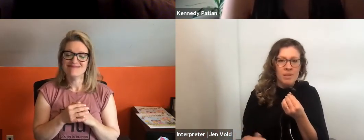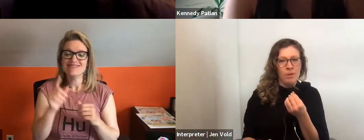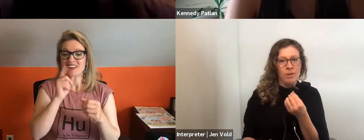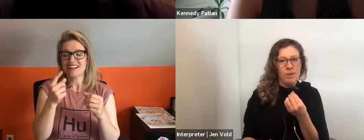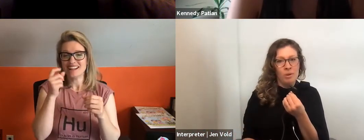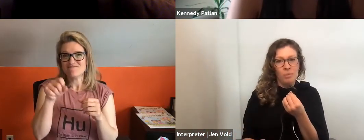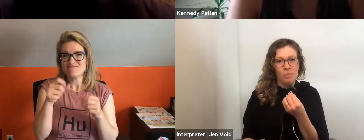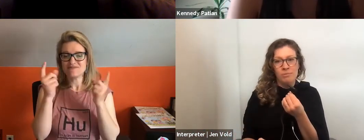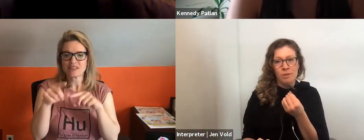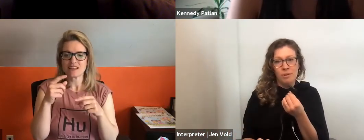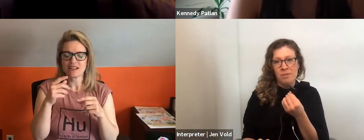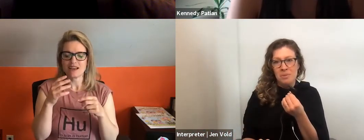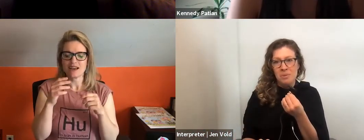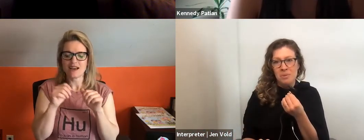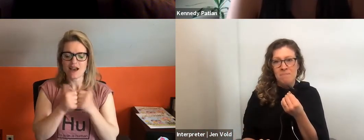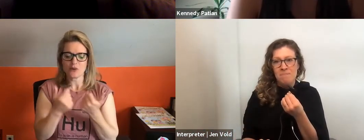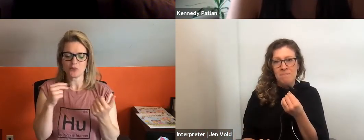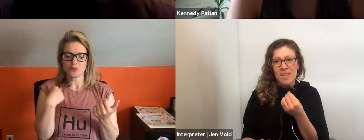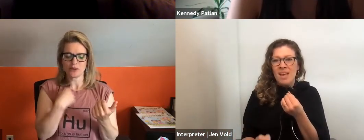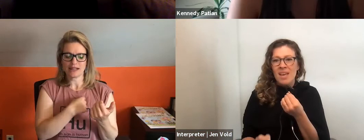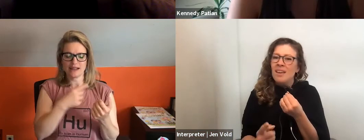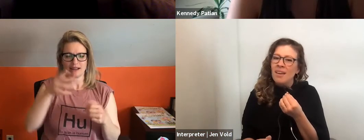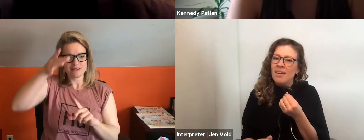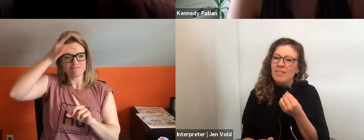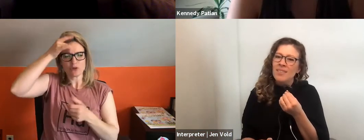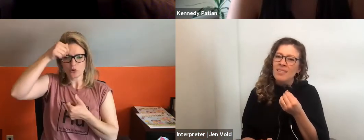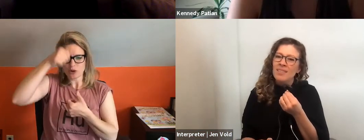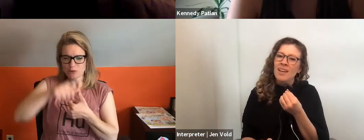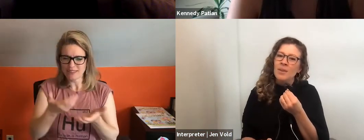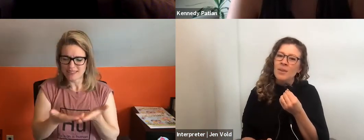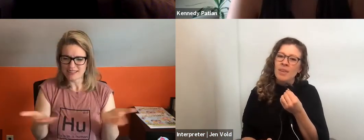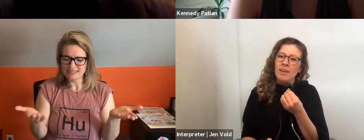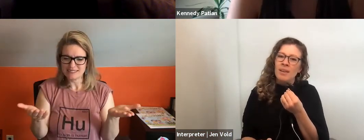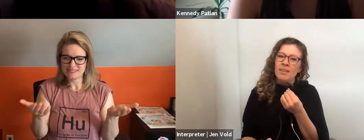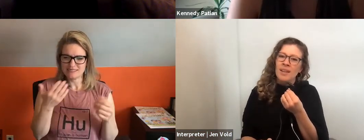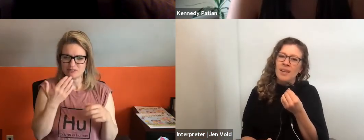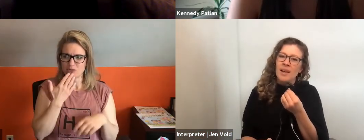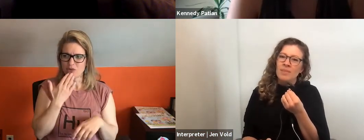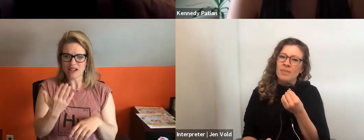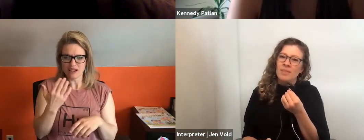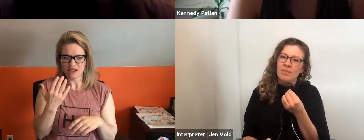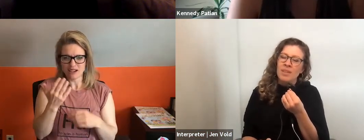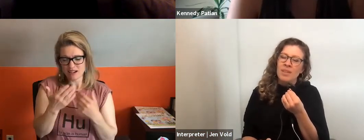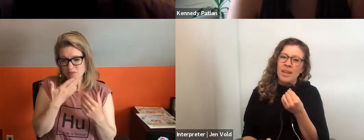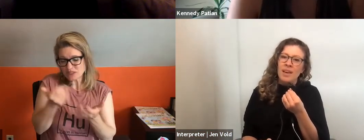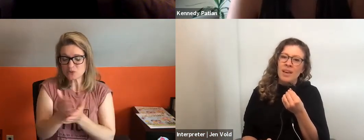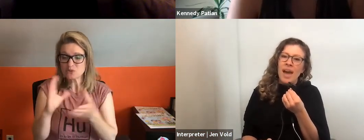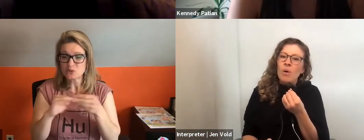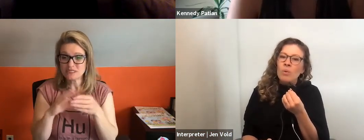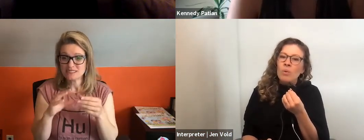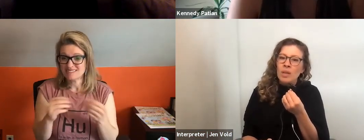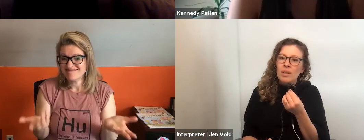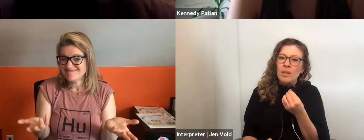want to make the experience enjoyable for all ages. And yeah, I agree with that line of thinking.